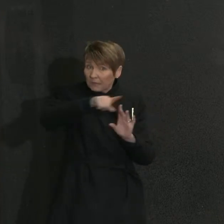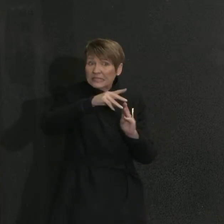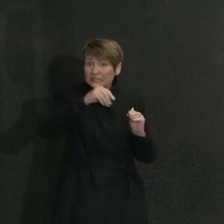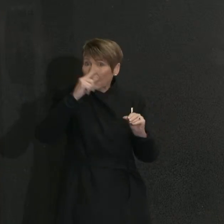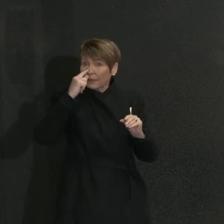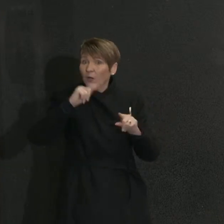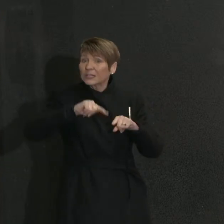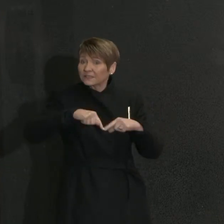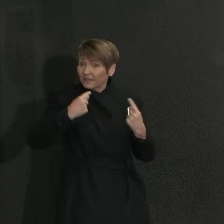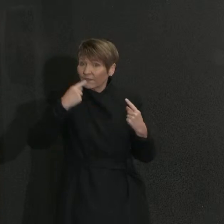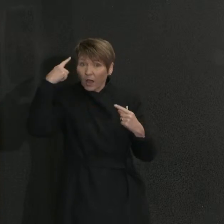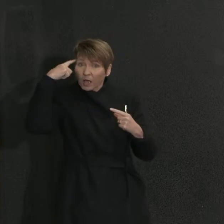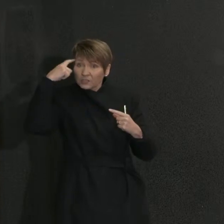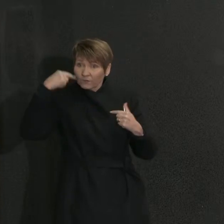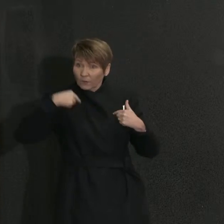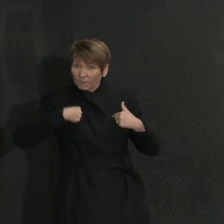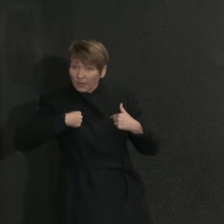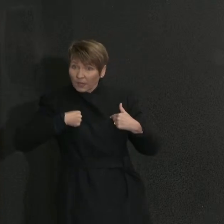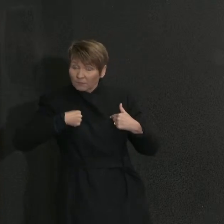not seeing widespread